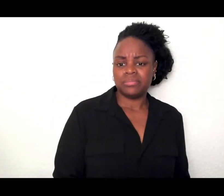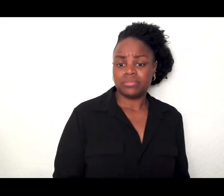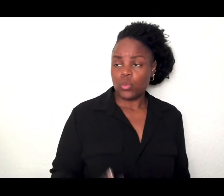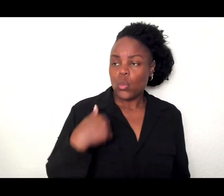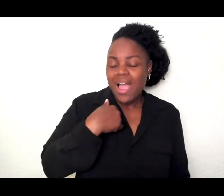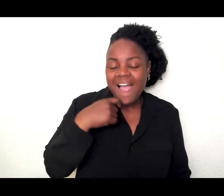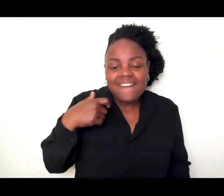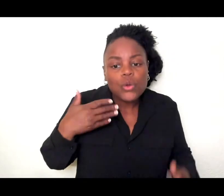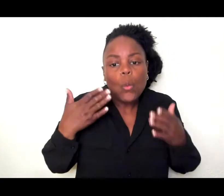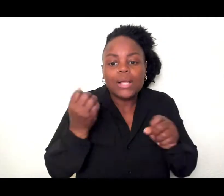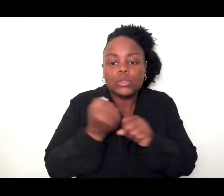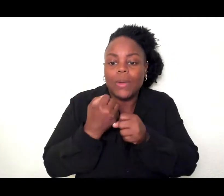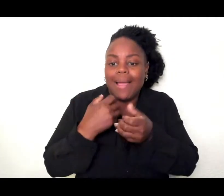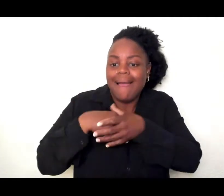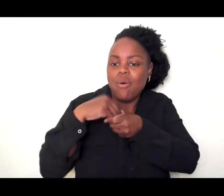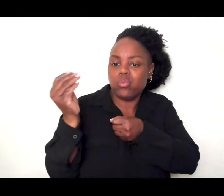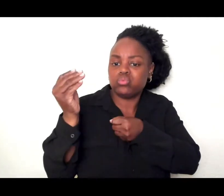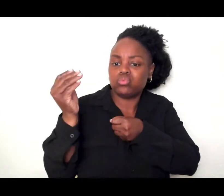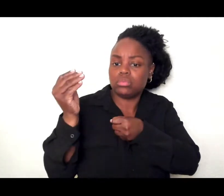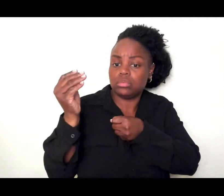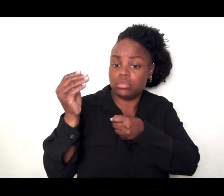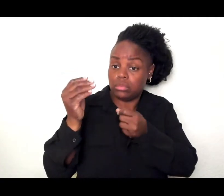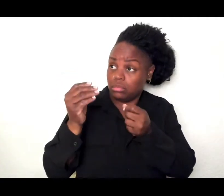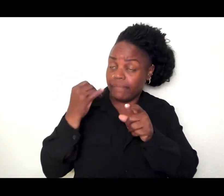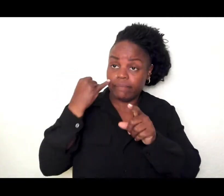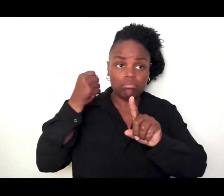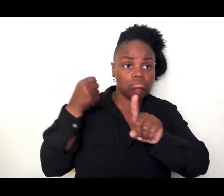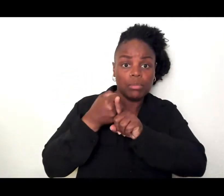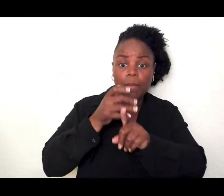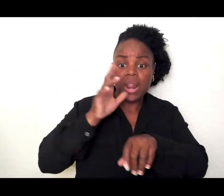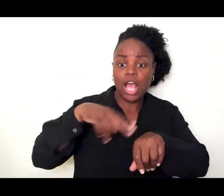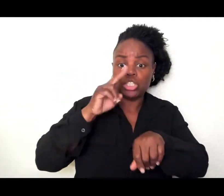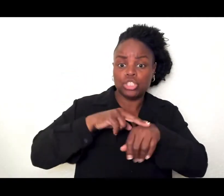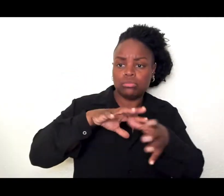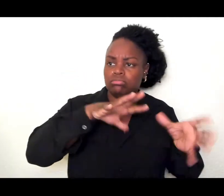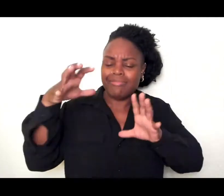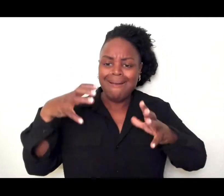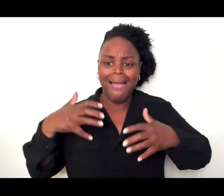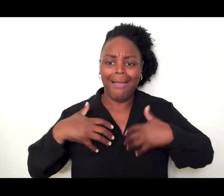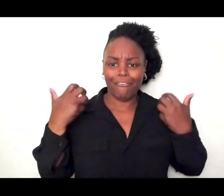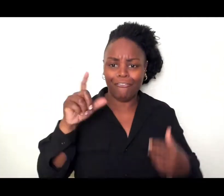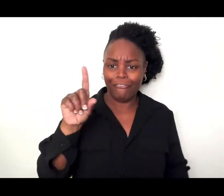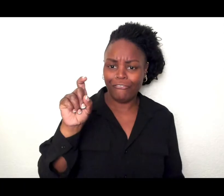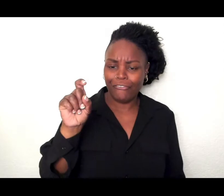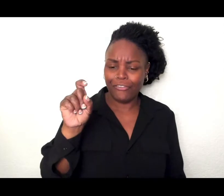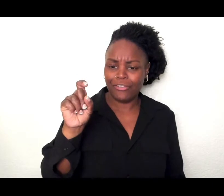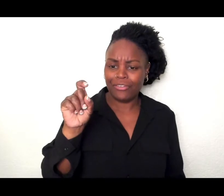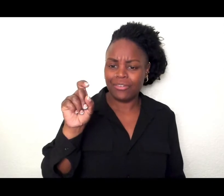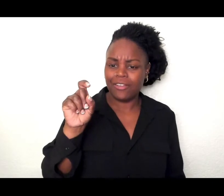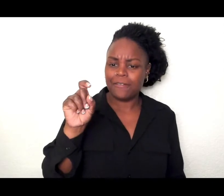we have a way to get out if we get hit by Mother Nature's anger?